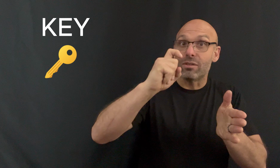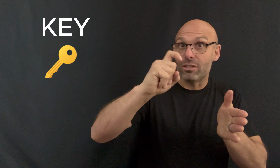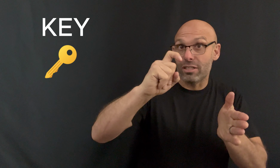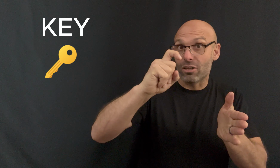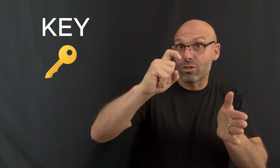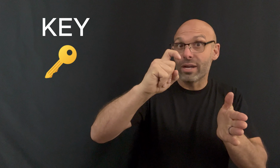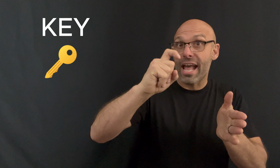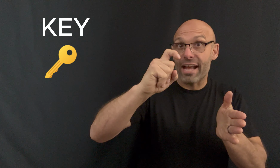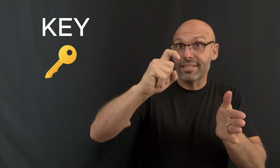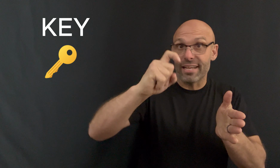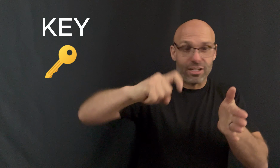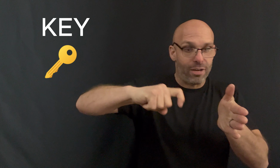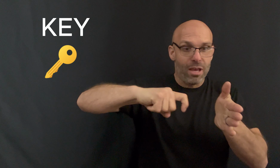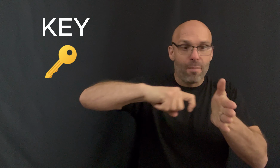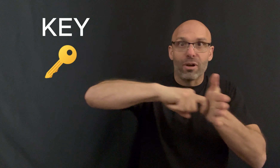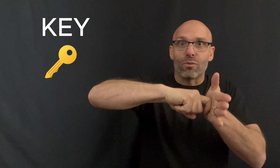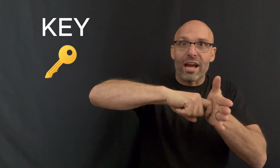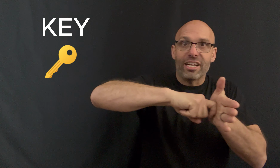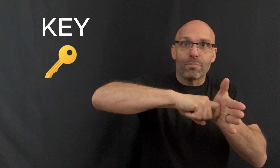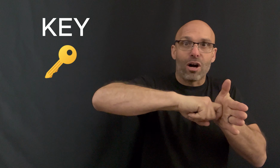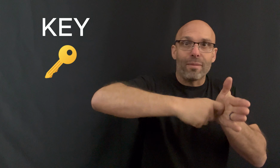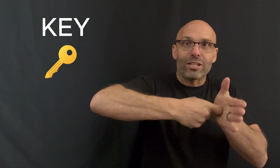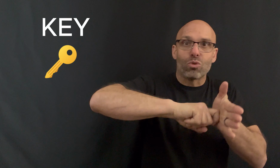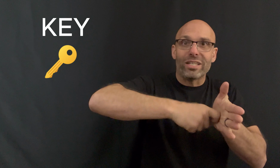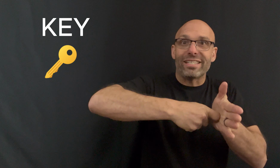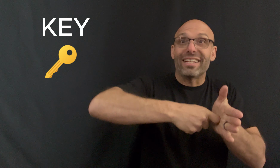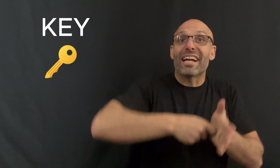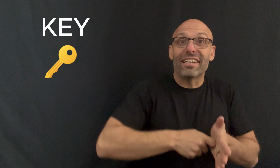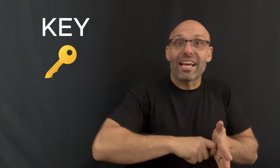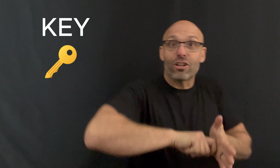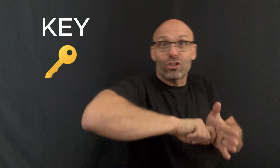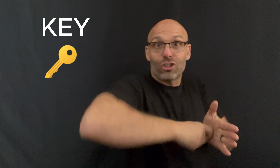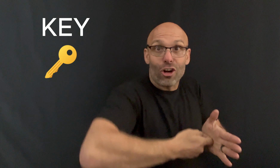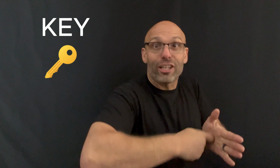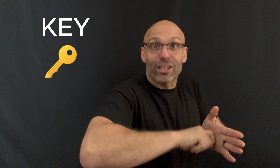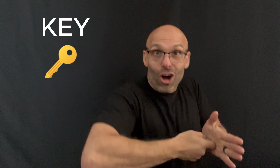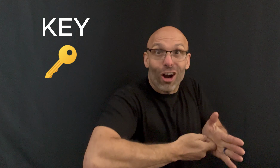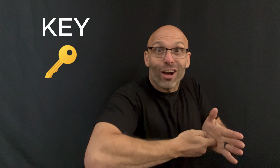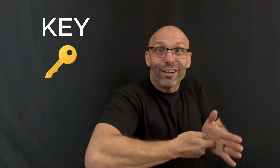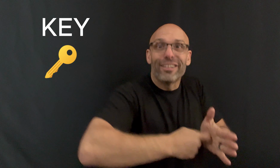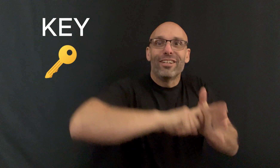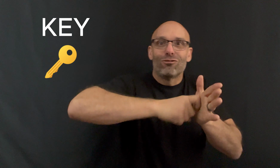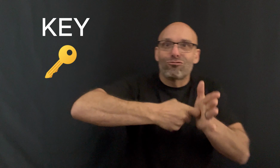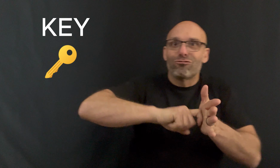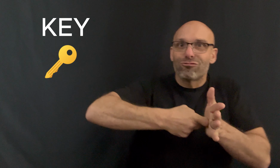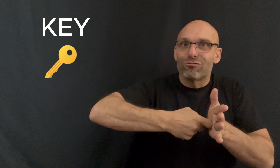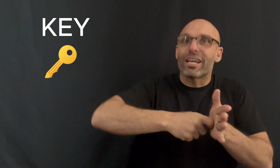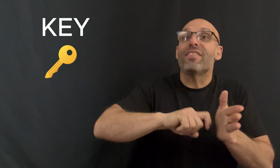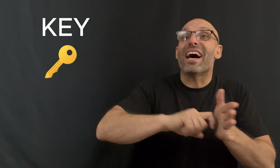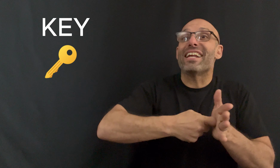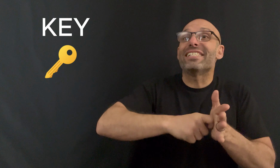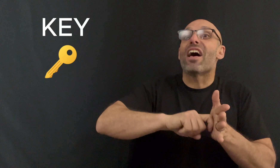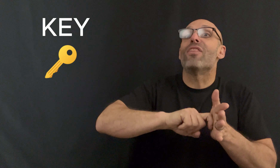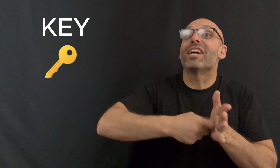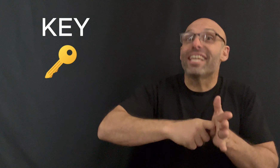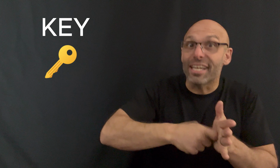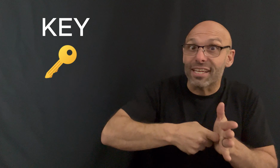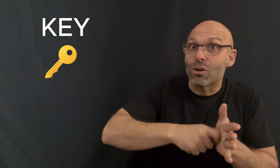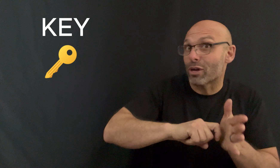is also an X hand shape. Put it right in your palm and twist it, kind of like you're starting the car. Okay, that is the key or